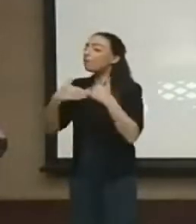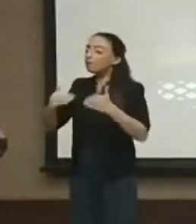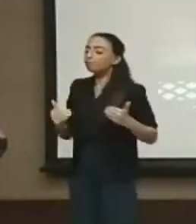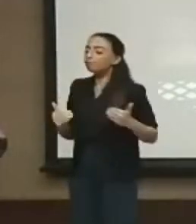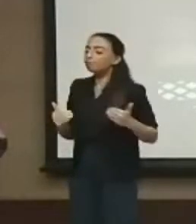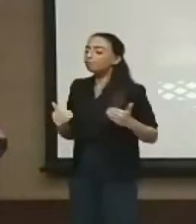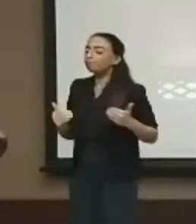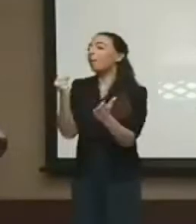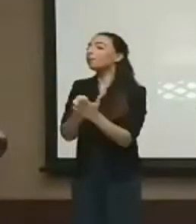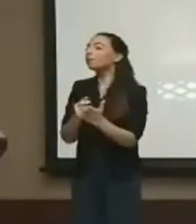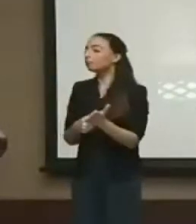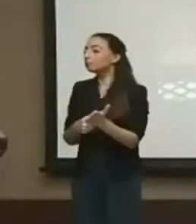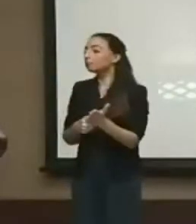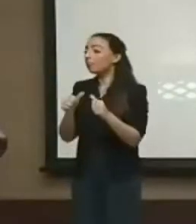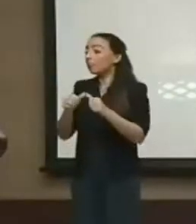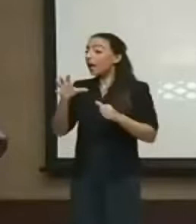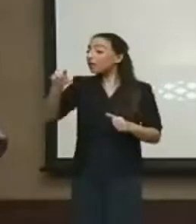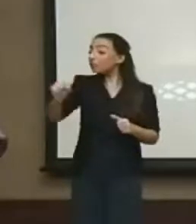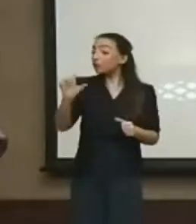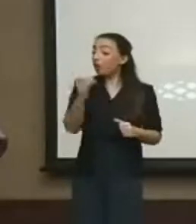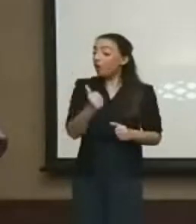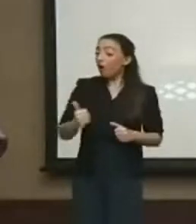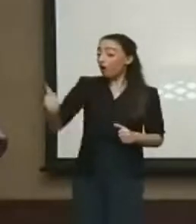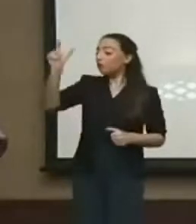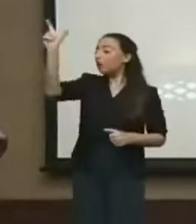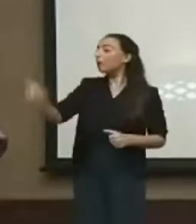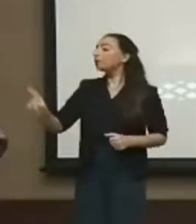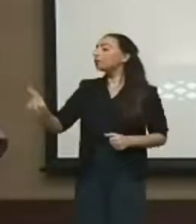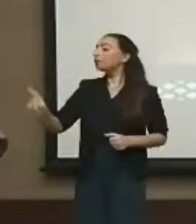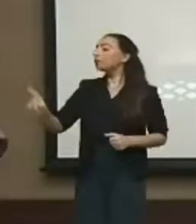forward. I could never have imagined, I've been